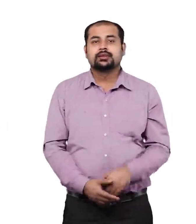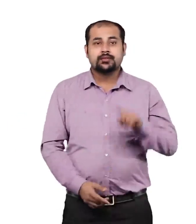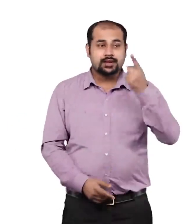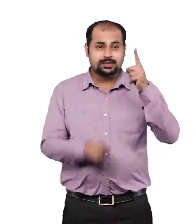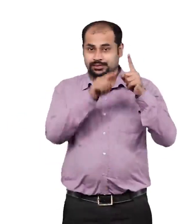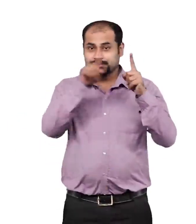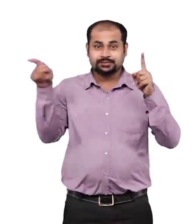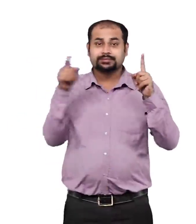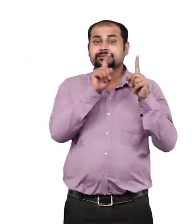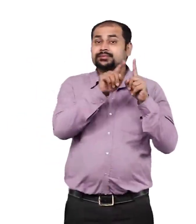Row 1.